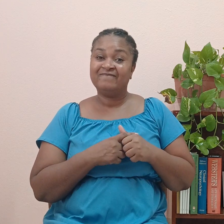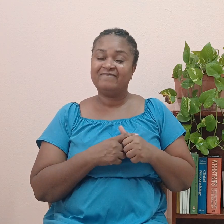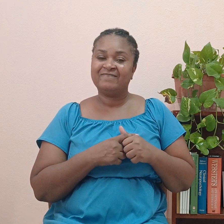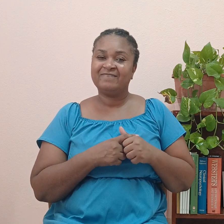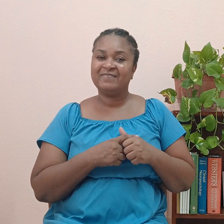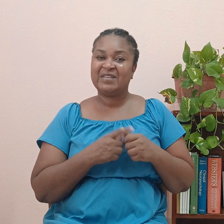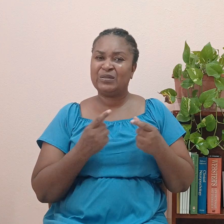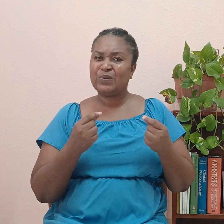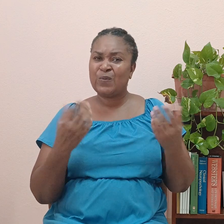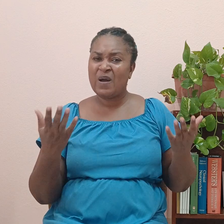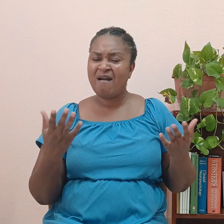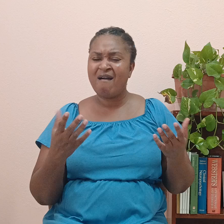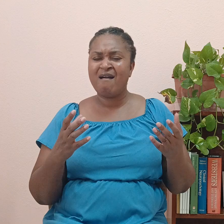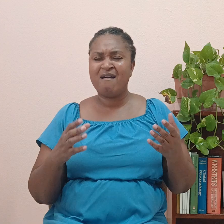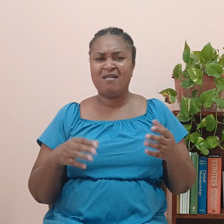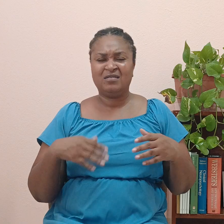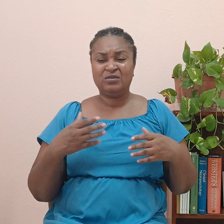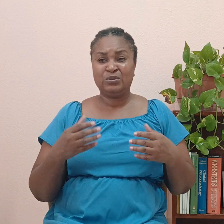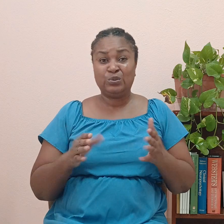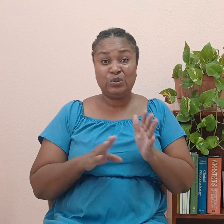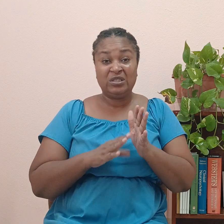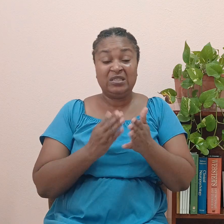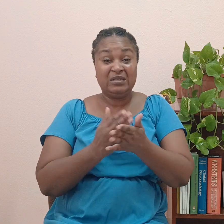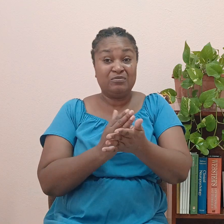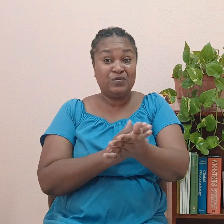Celebrate and give thanks to God when things go well.